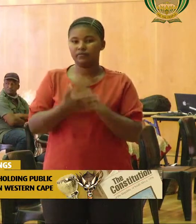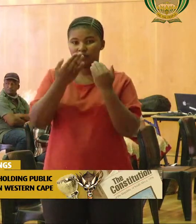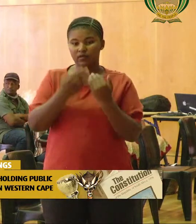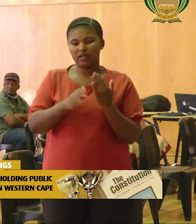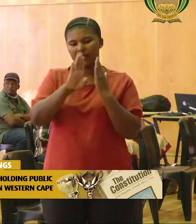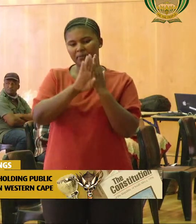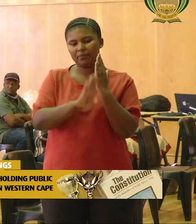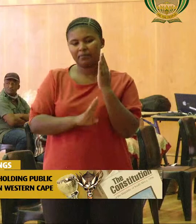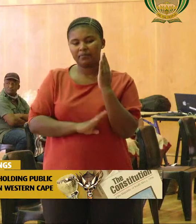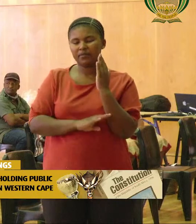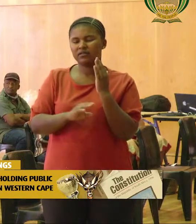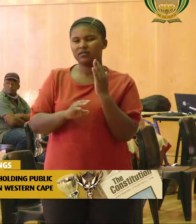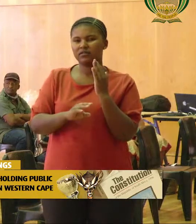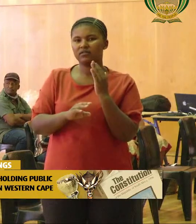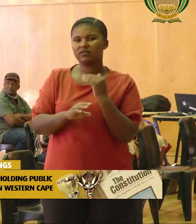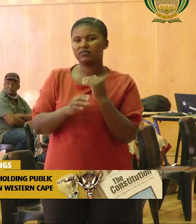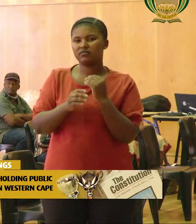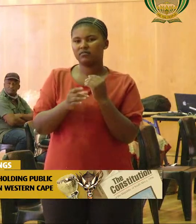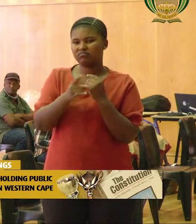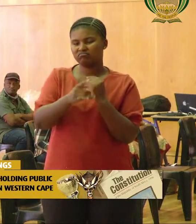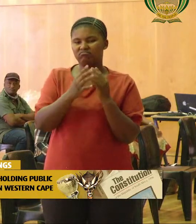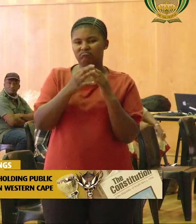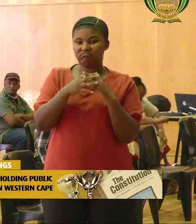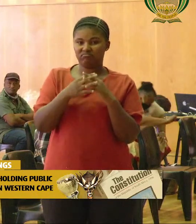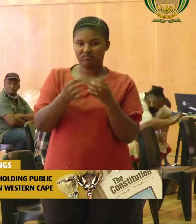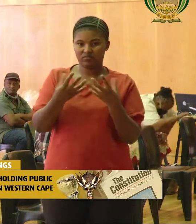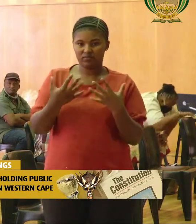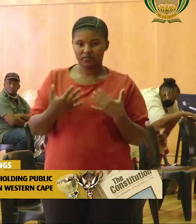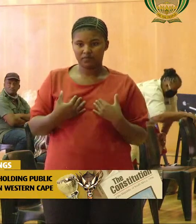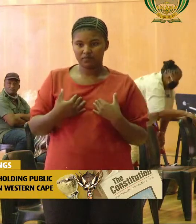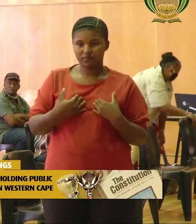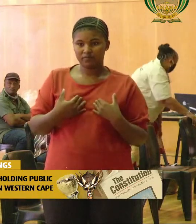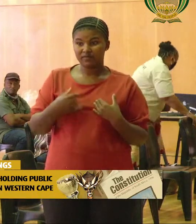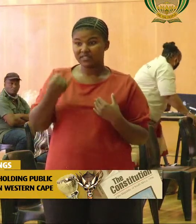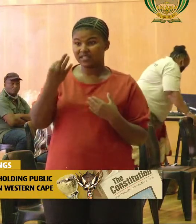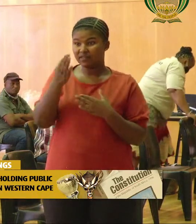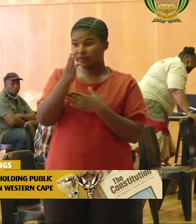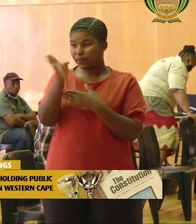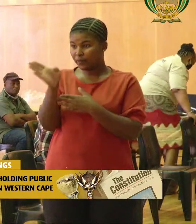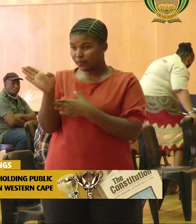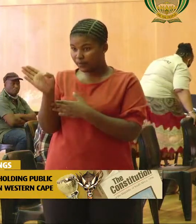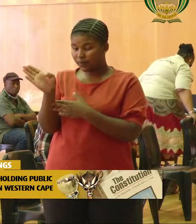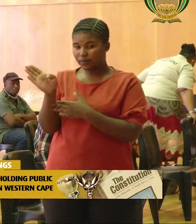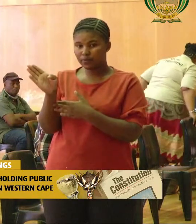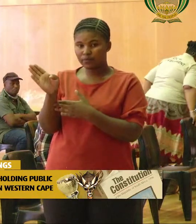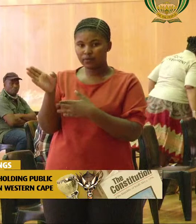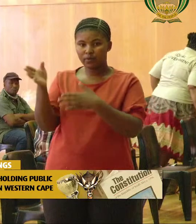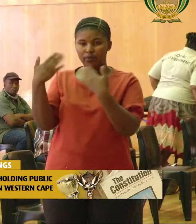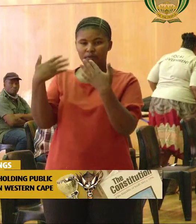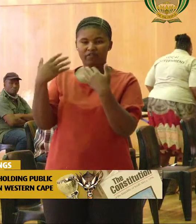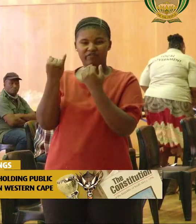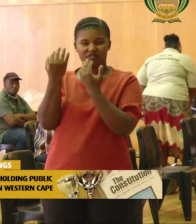umoya ofresh uyakwazi kungangeni imoya ofresh kodwa kungene nempukane.